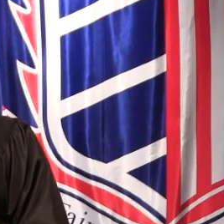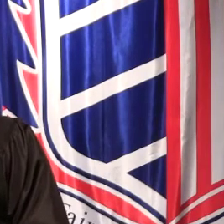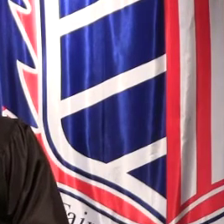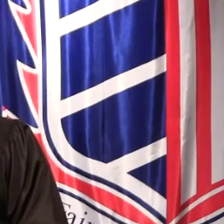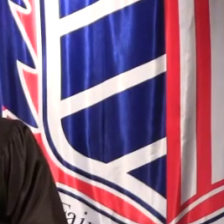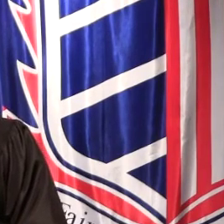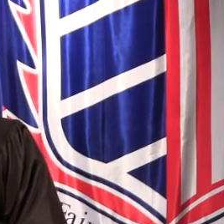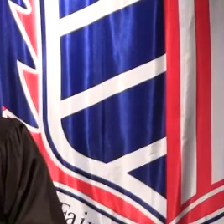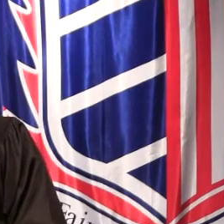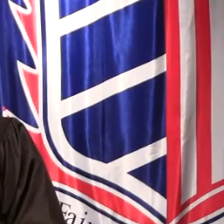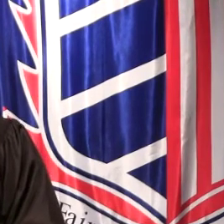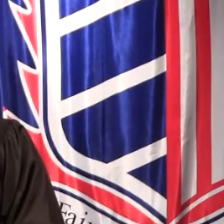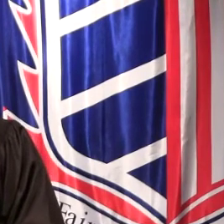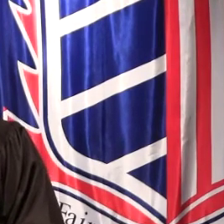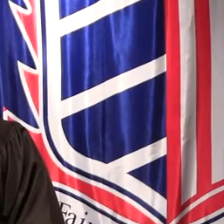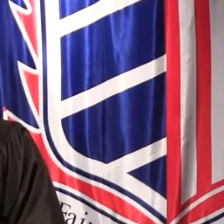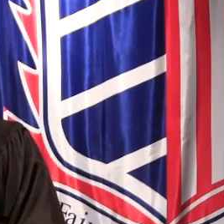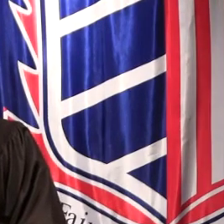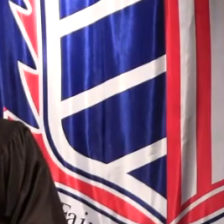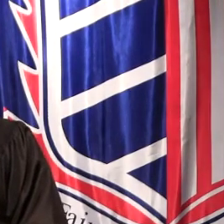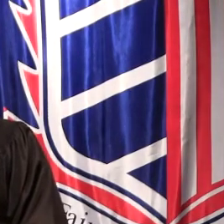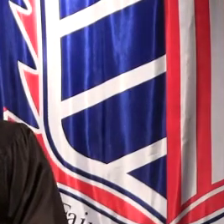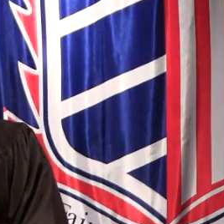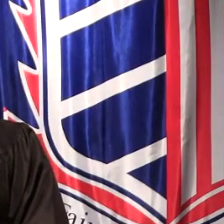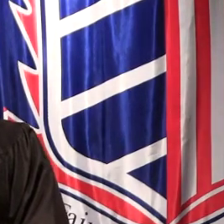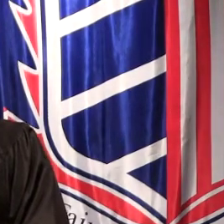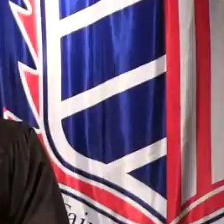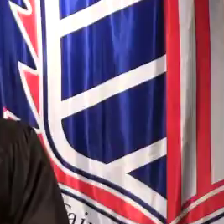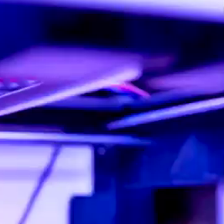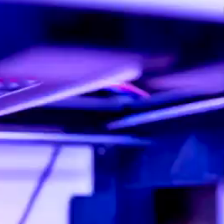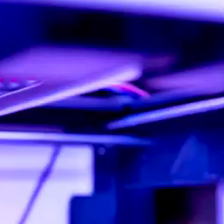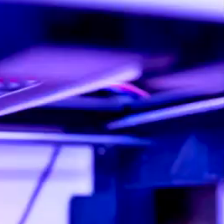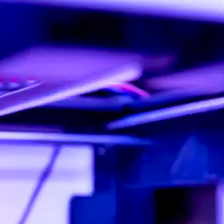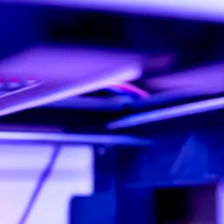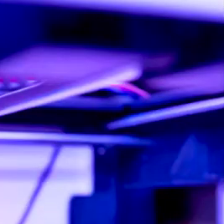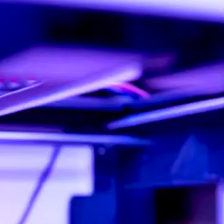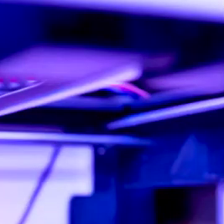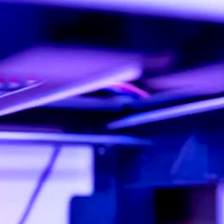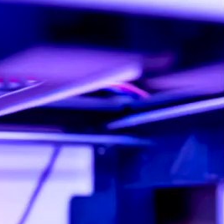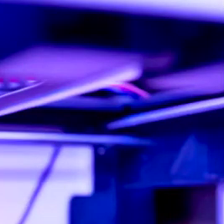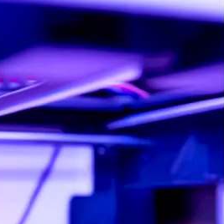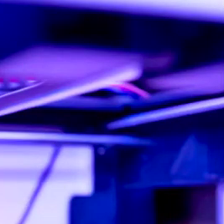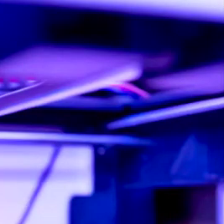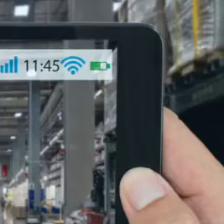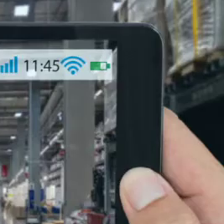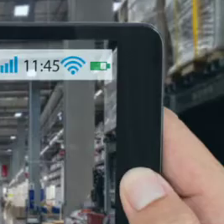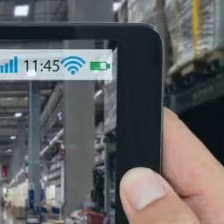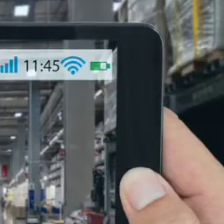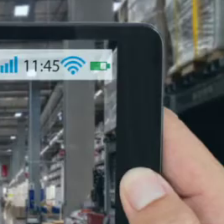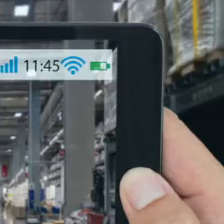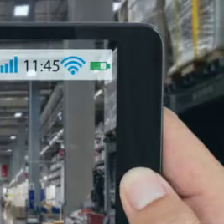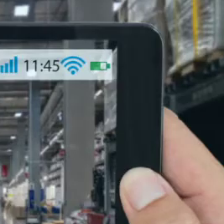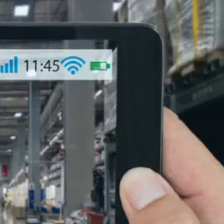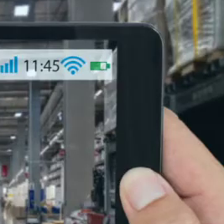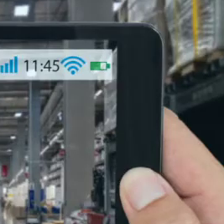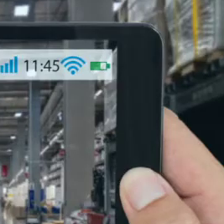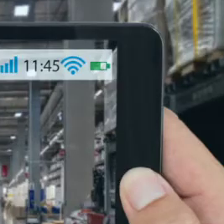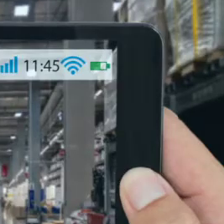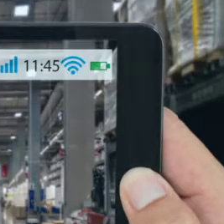shape your career path and social experiences moving forward. 3D printing, augmented reality,